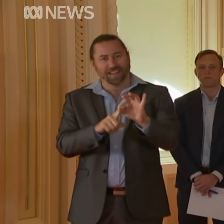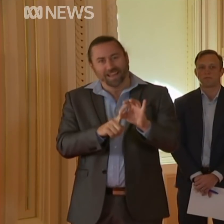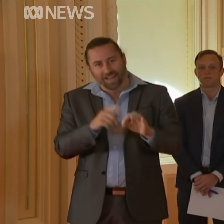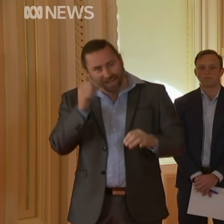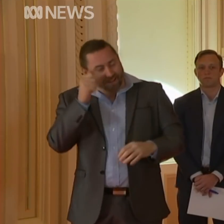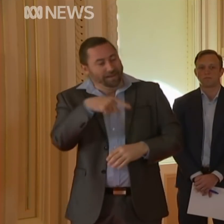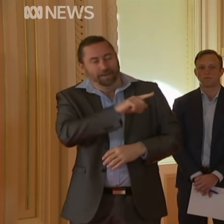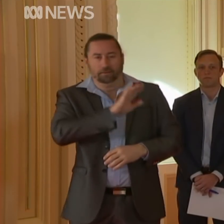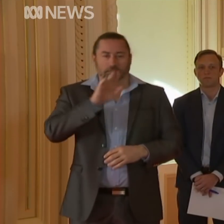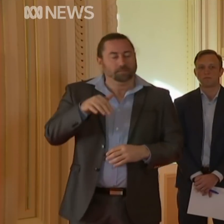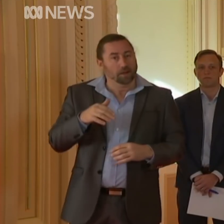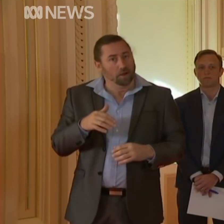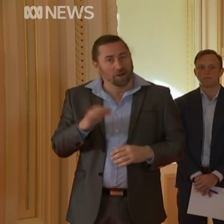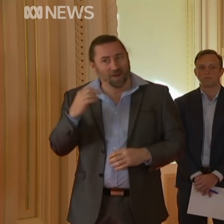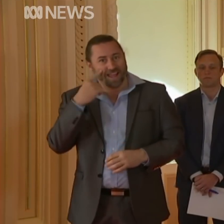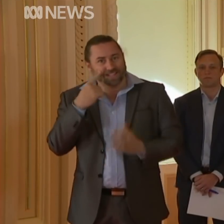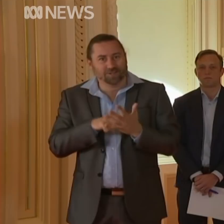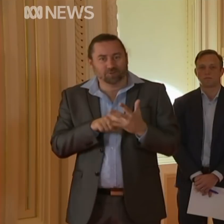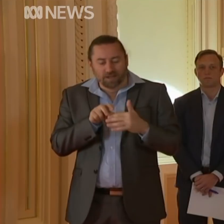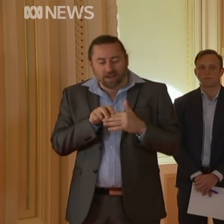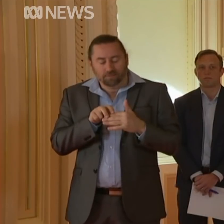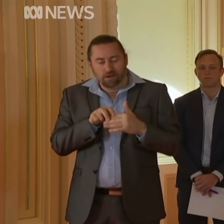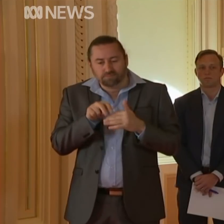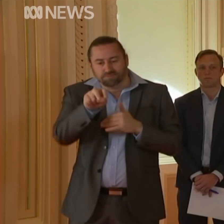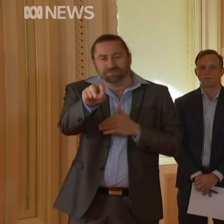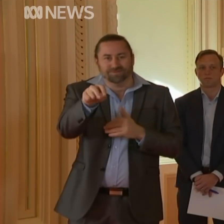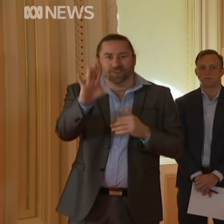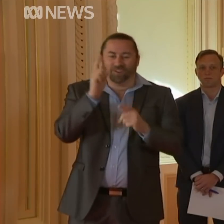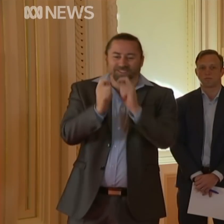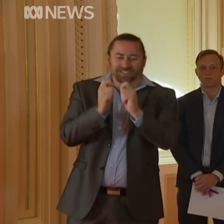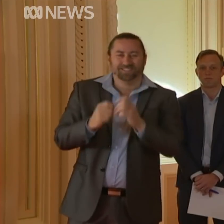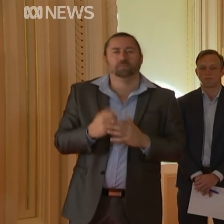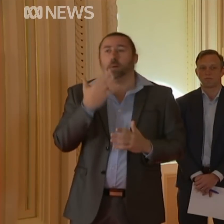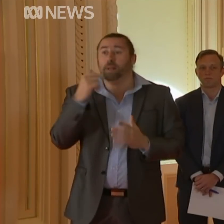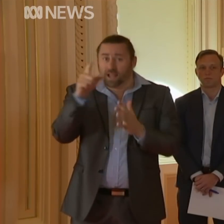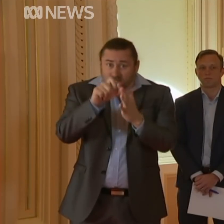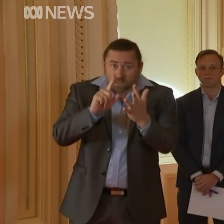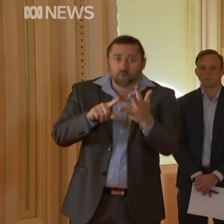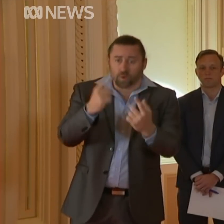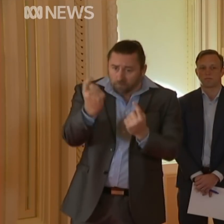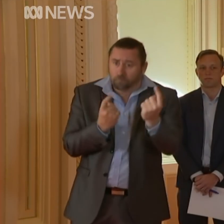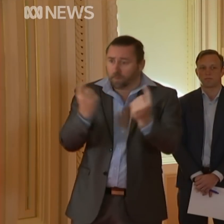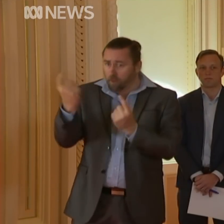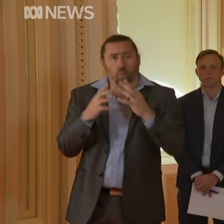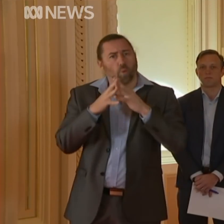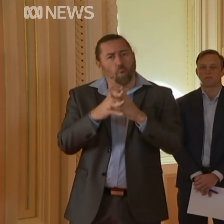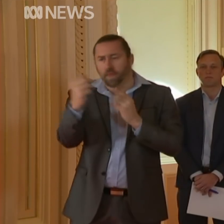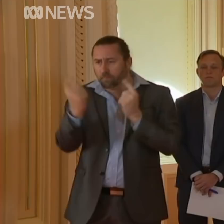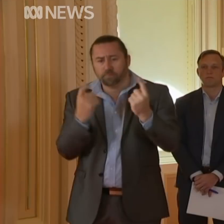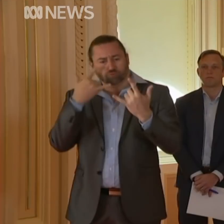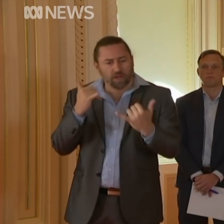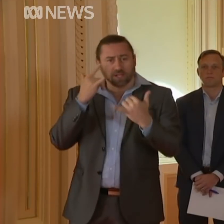that was a big effort. That's really important, and if Queenslanders could keep doing that. The most important message is, if